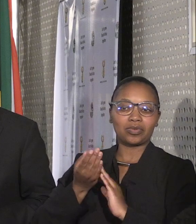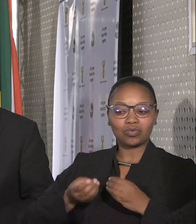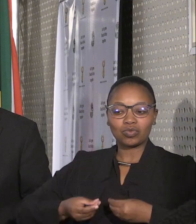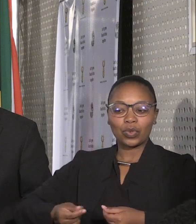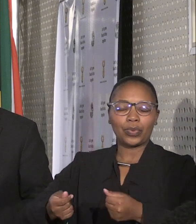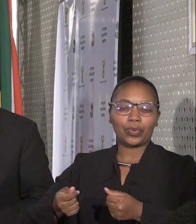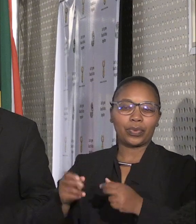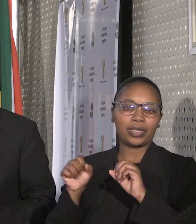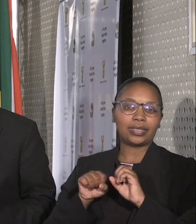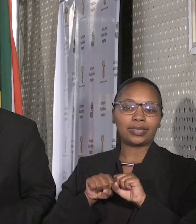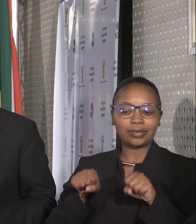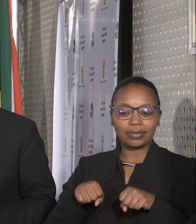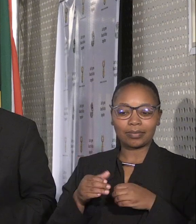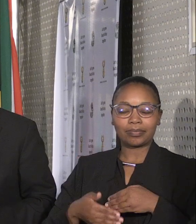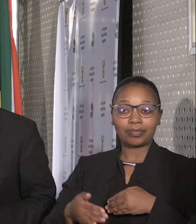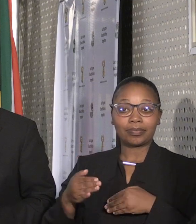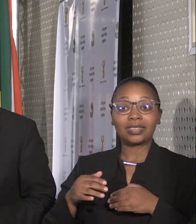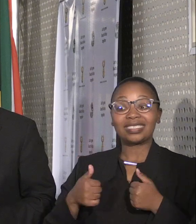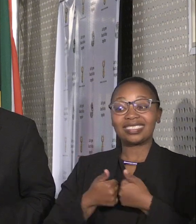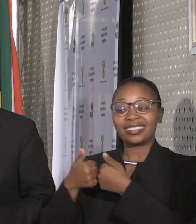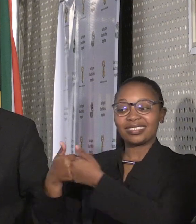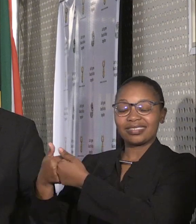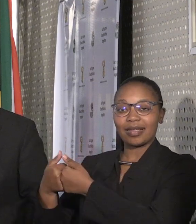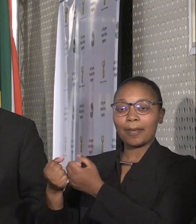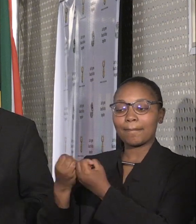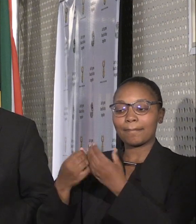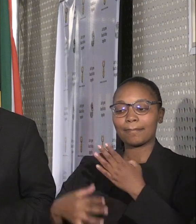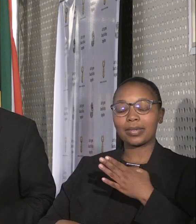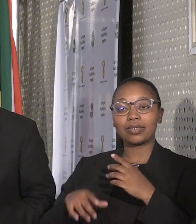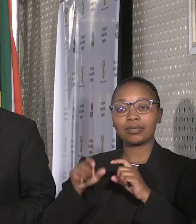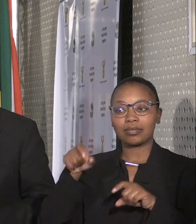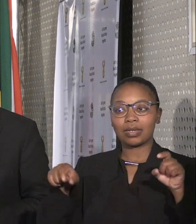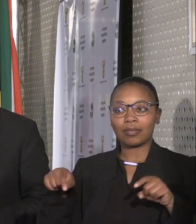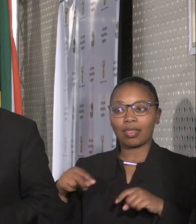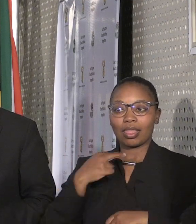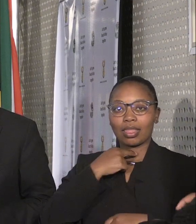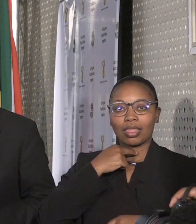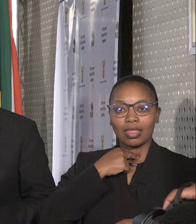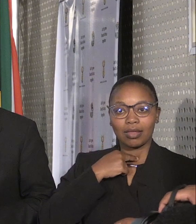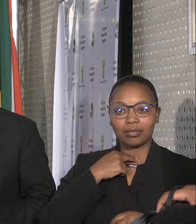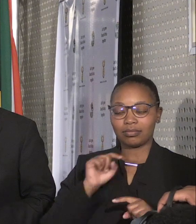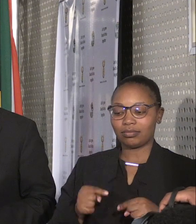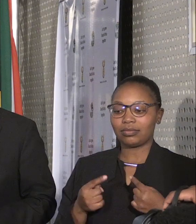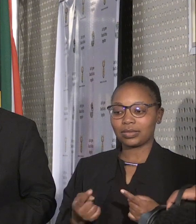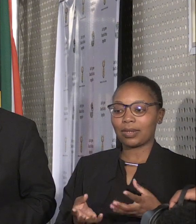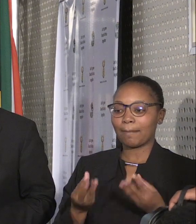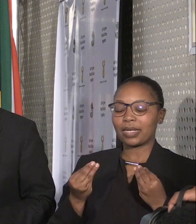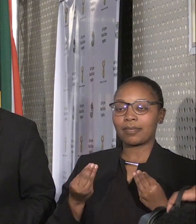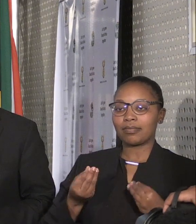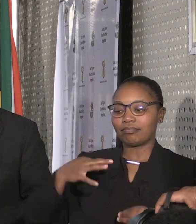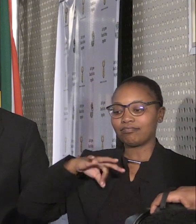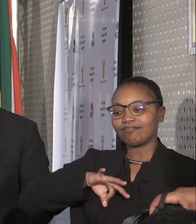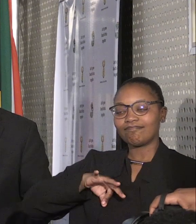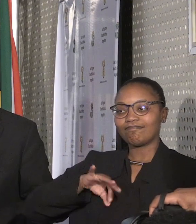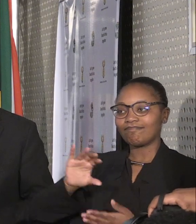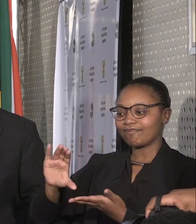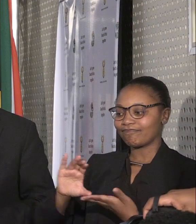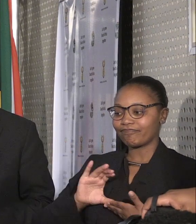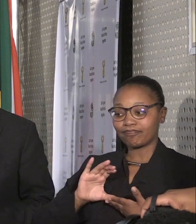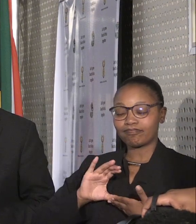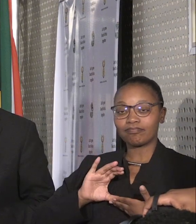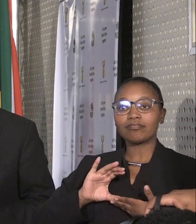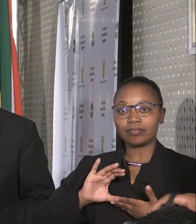to transactions of beneficiaries, resulting in the transaction incomplete errors because of